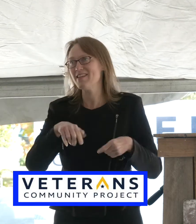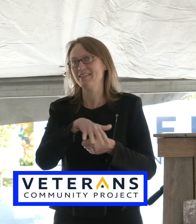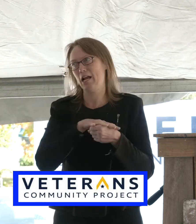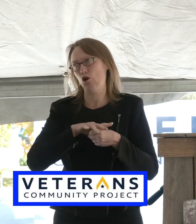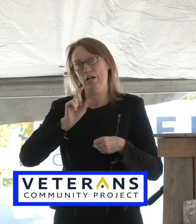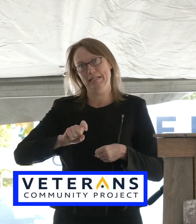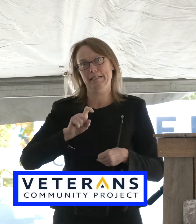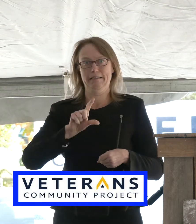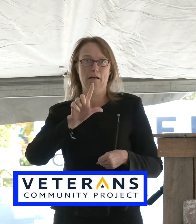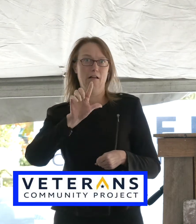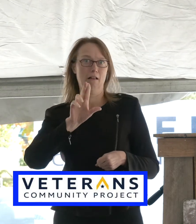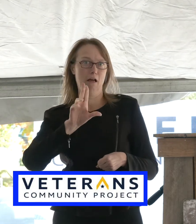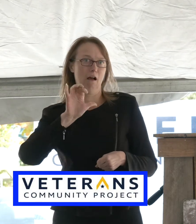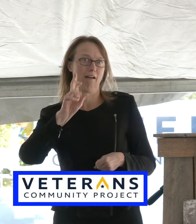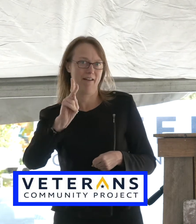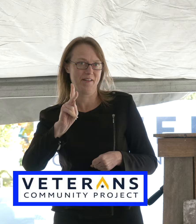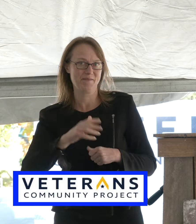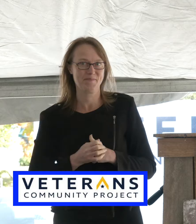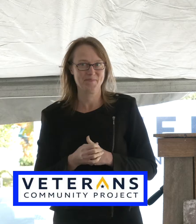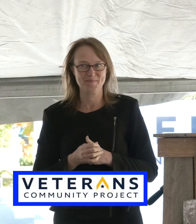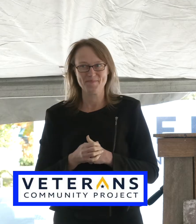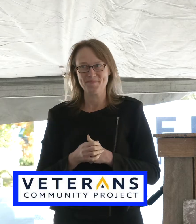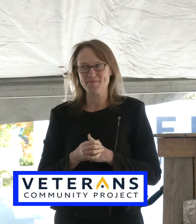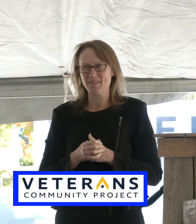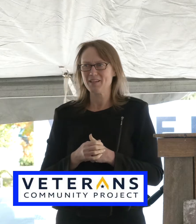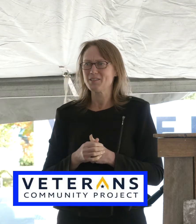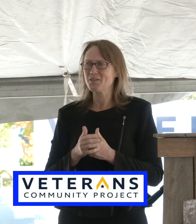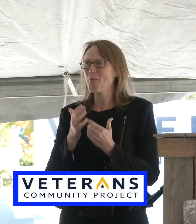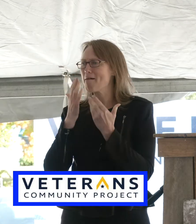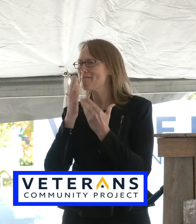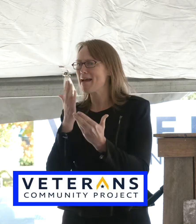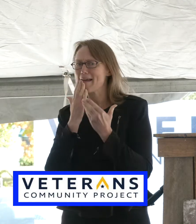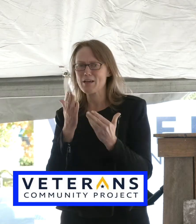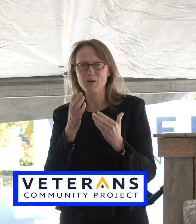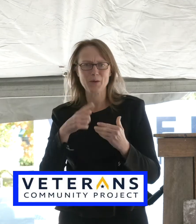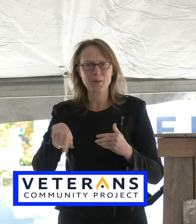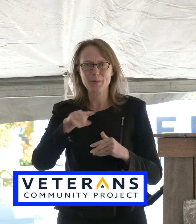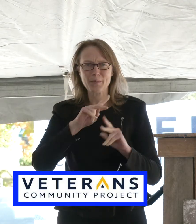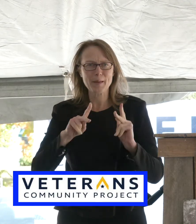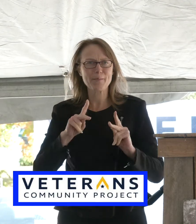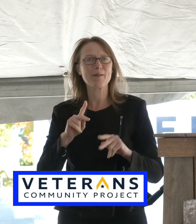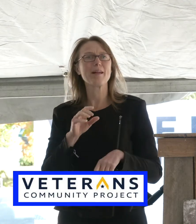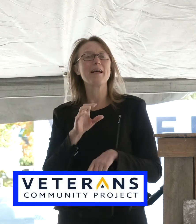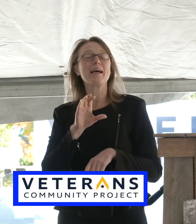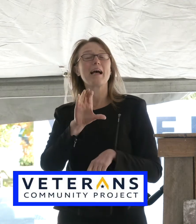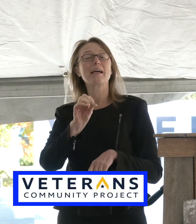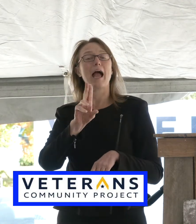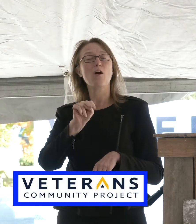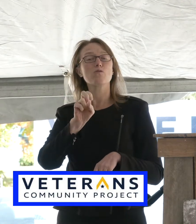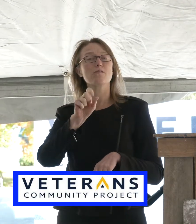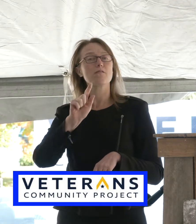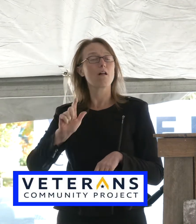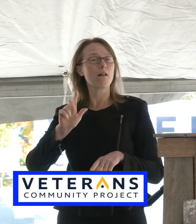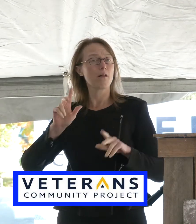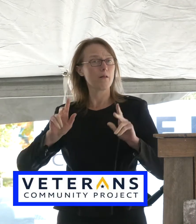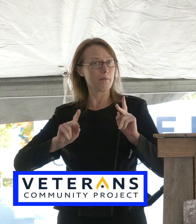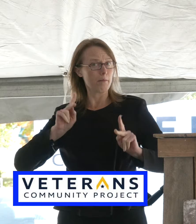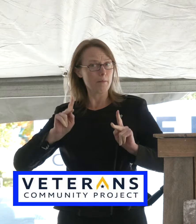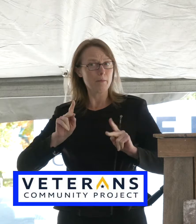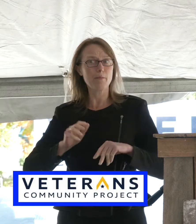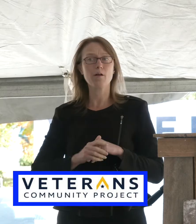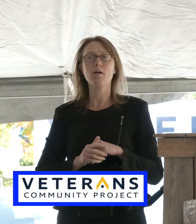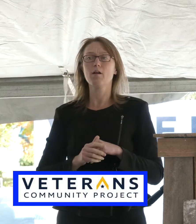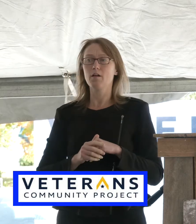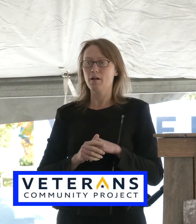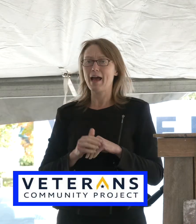for you councilmen, and all the people sitting out here today, to be able to have that, to be able to even try to stake claim